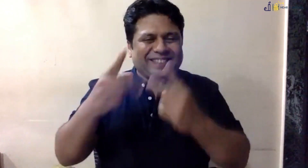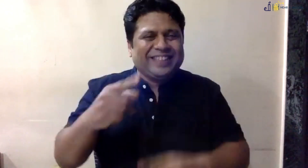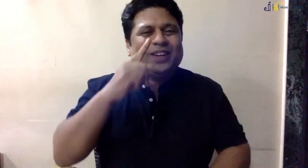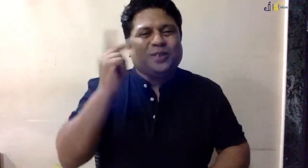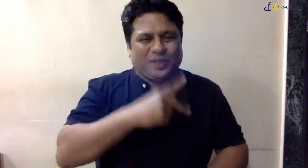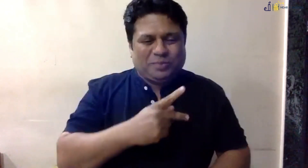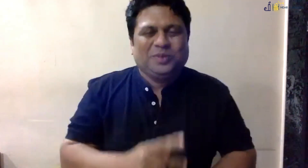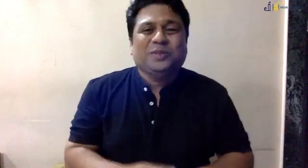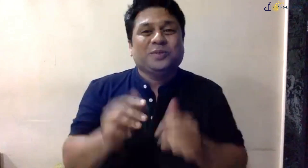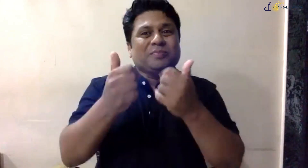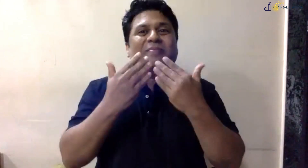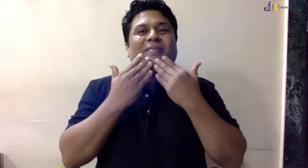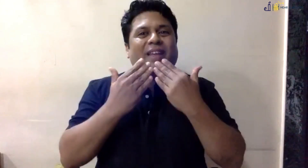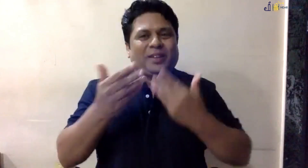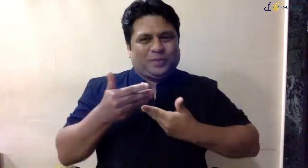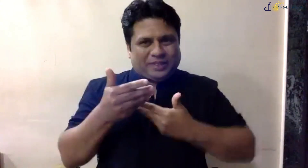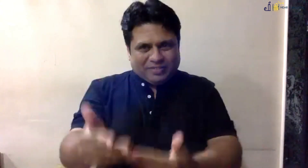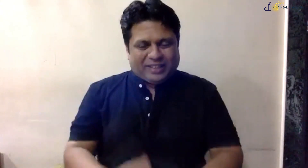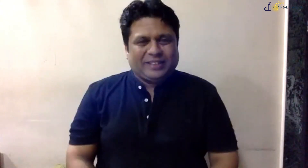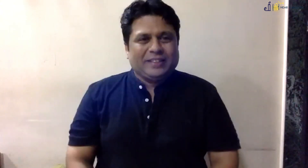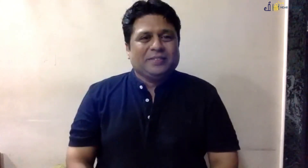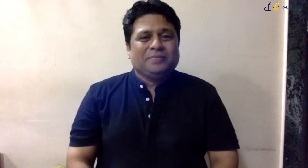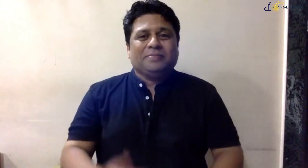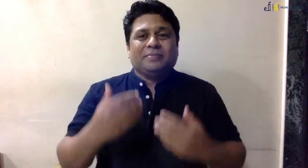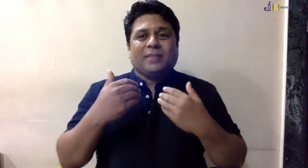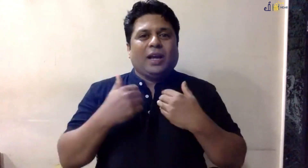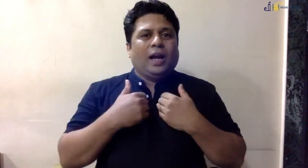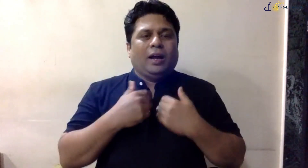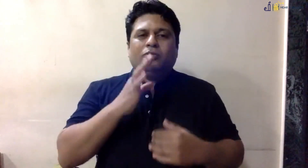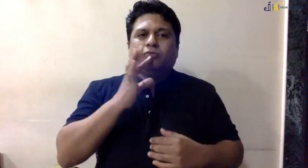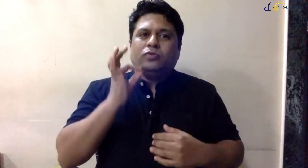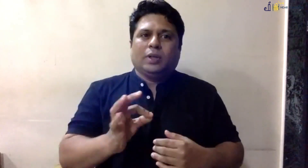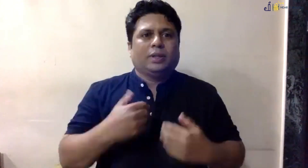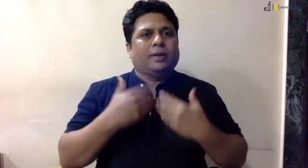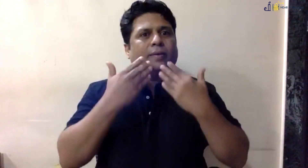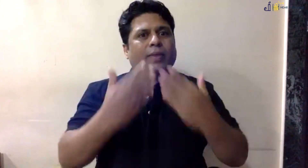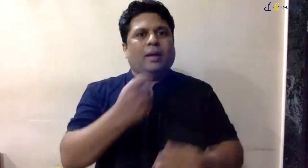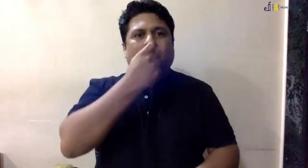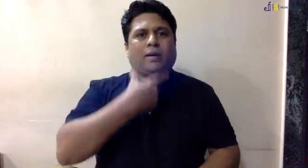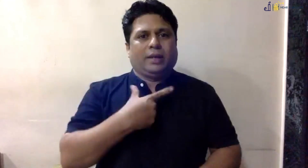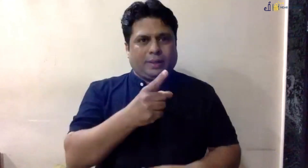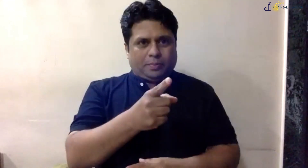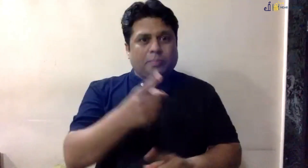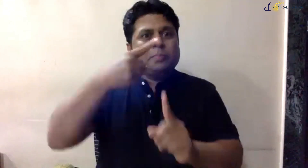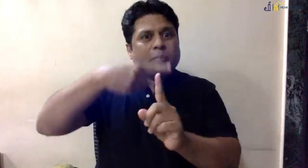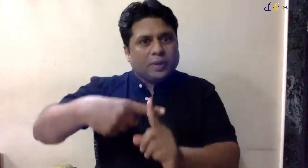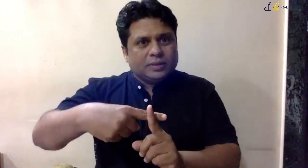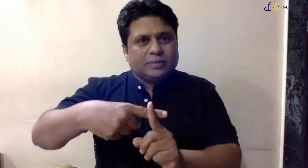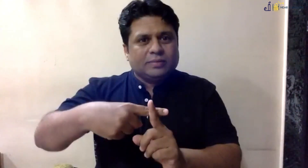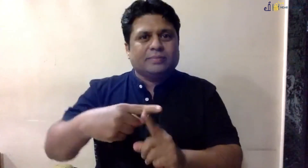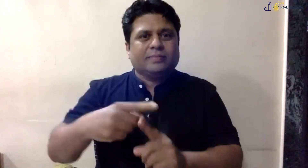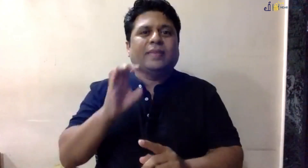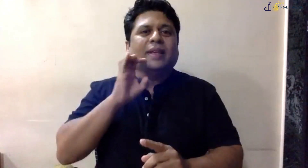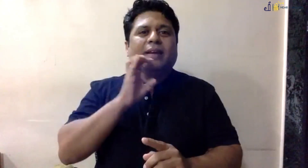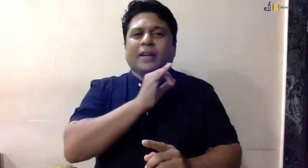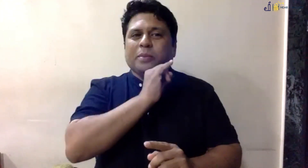you. I've only seen you on Zoom. So Kushbu, thank you so much for having me here. And it's truly, I really have